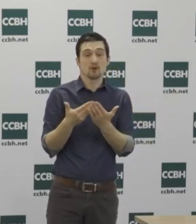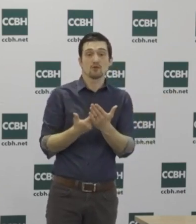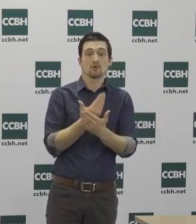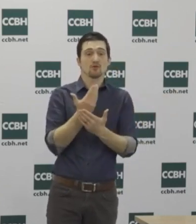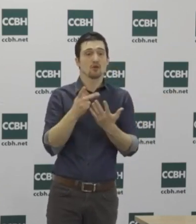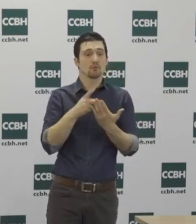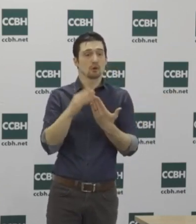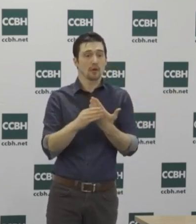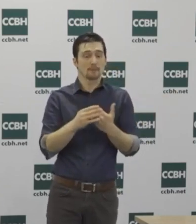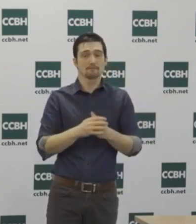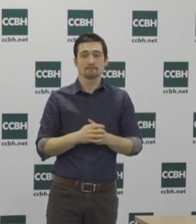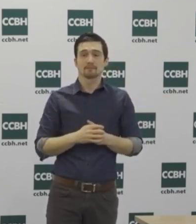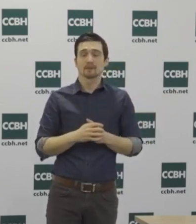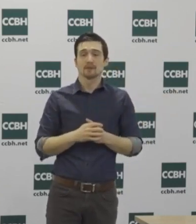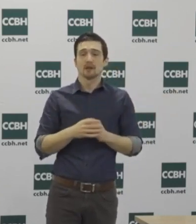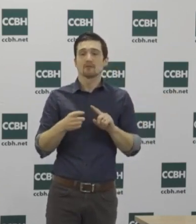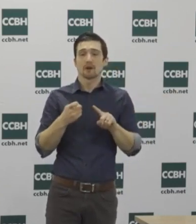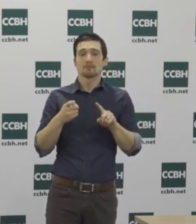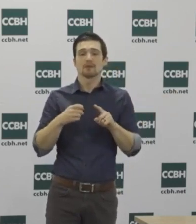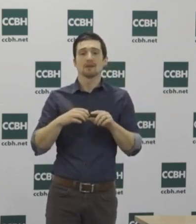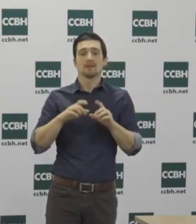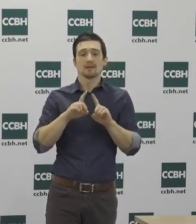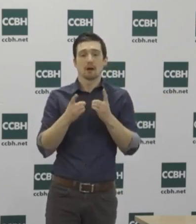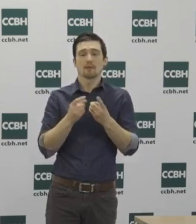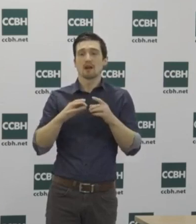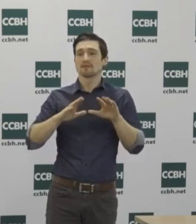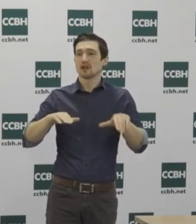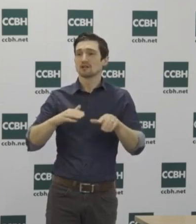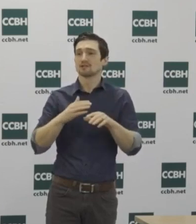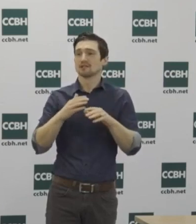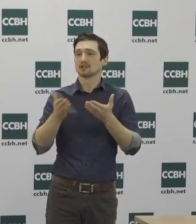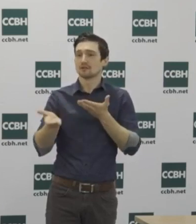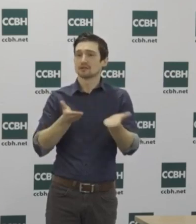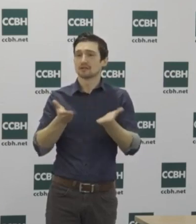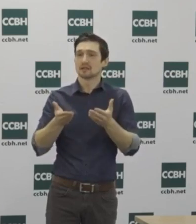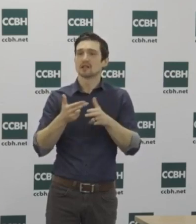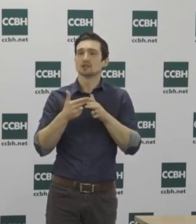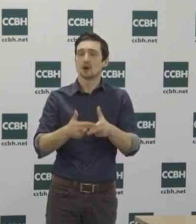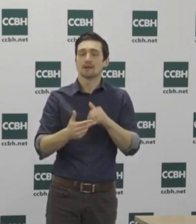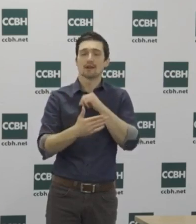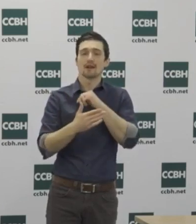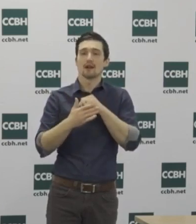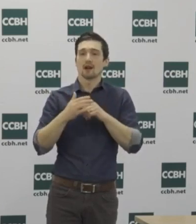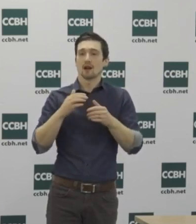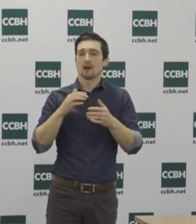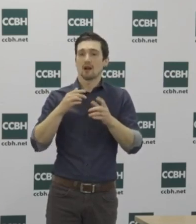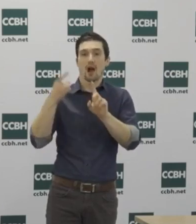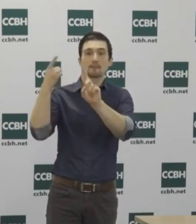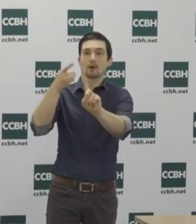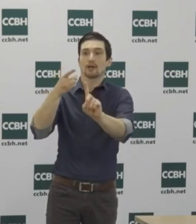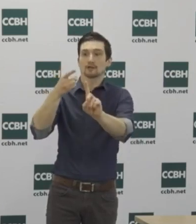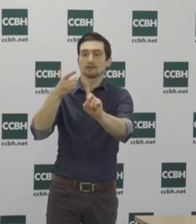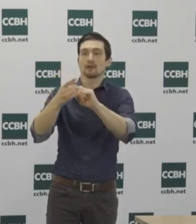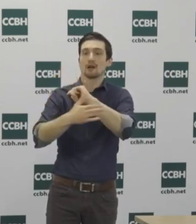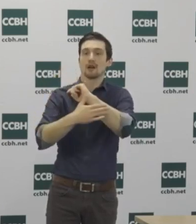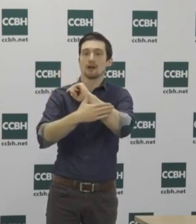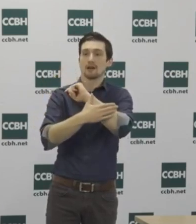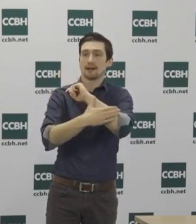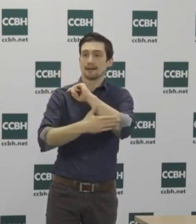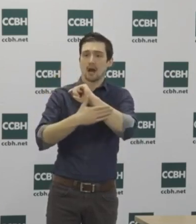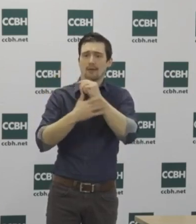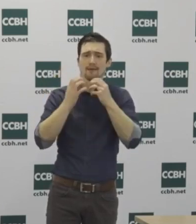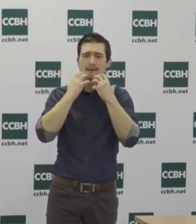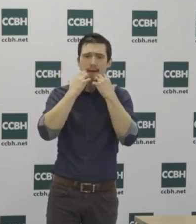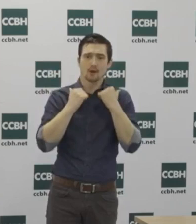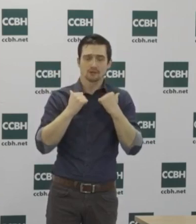Children and Family Services in the county. It's called Operation Cuyahoga Cares. These are difficult times for many people,